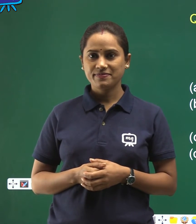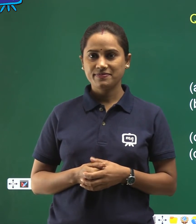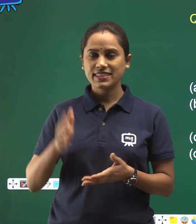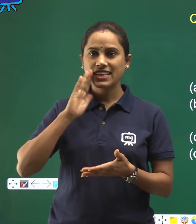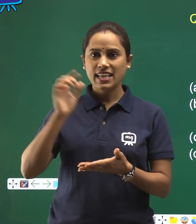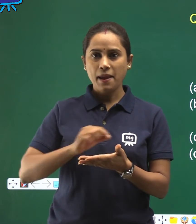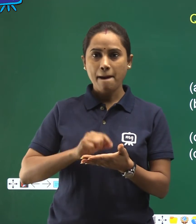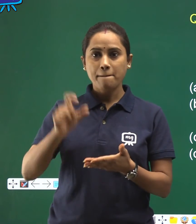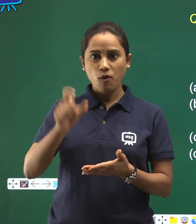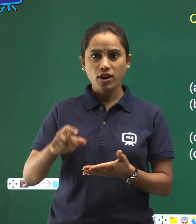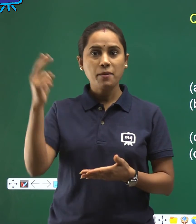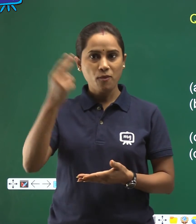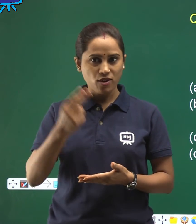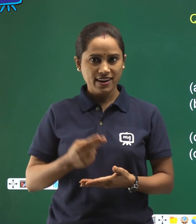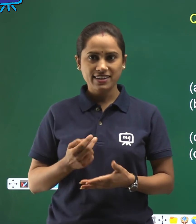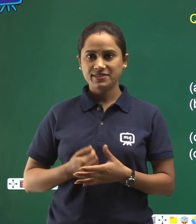poet portray